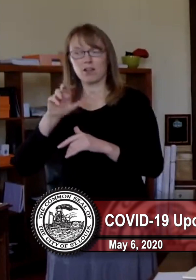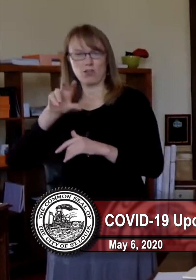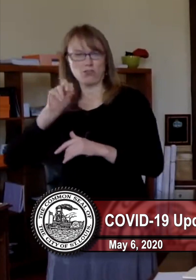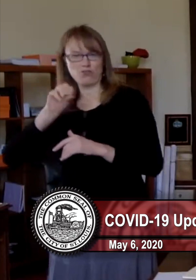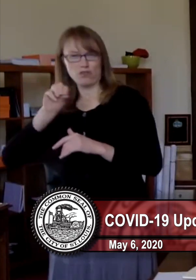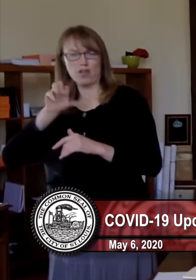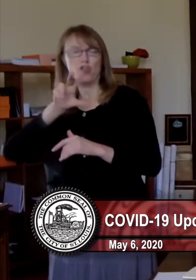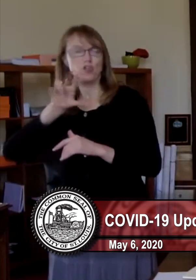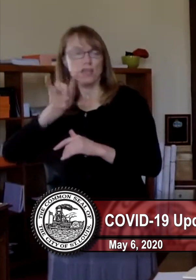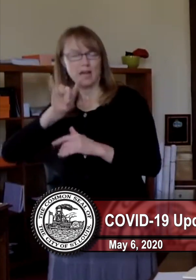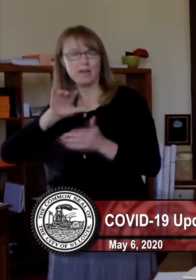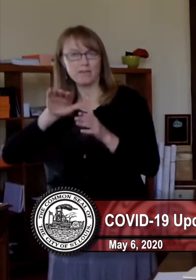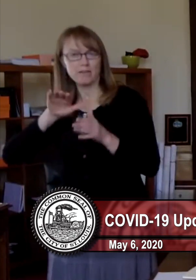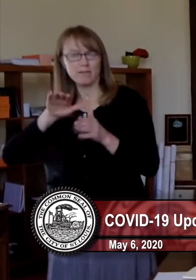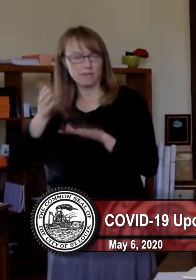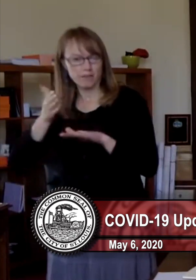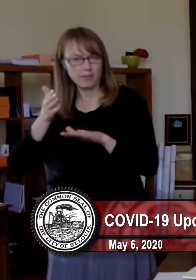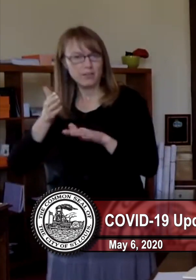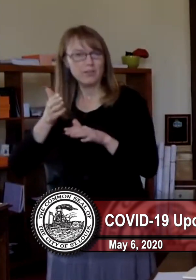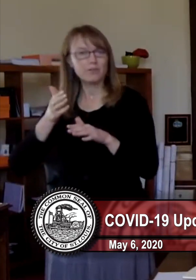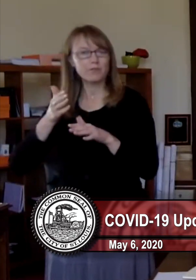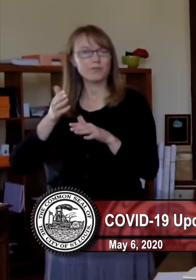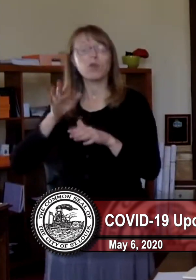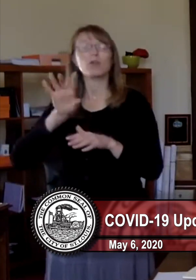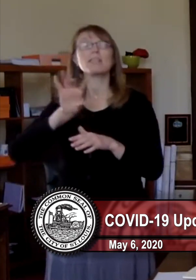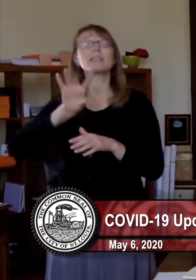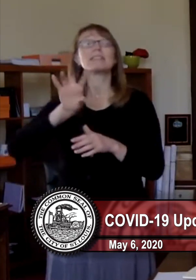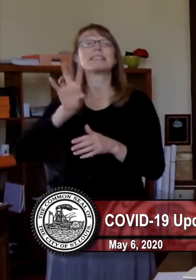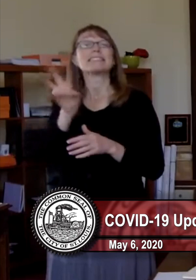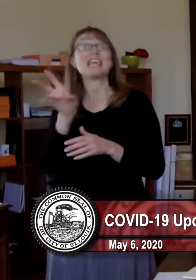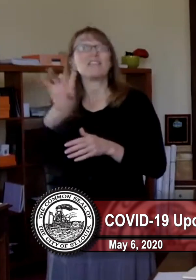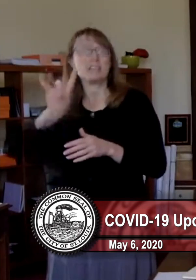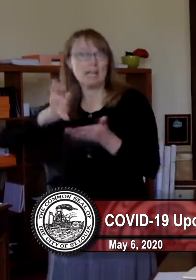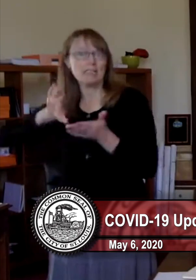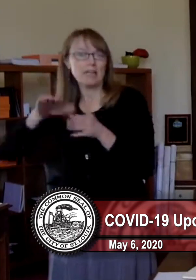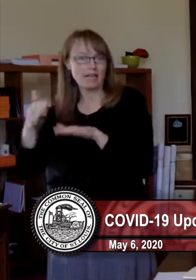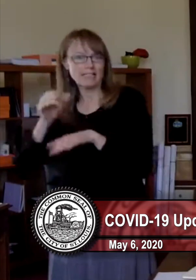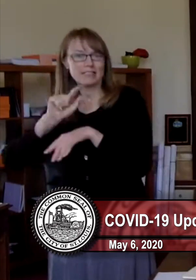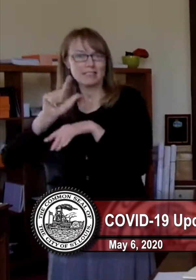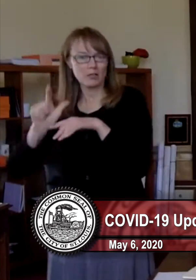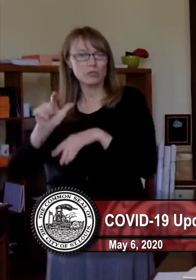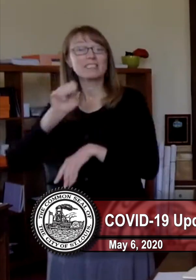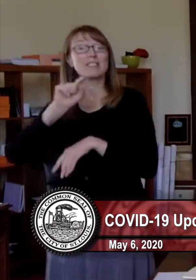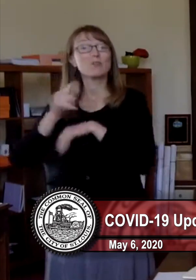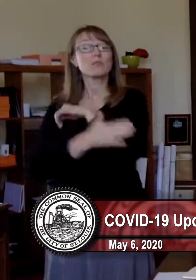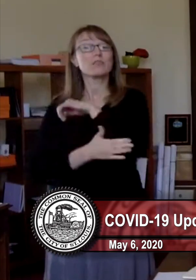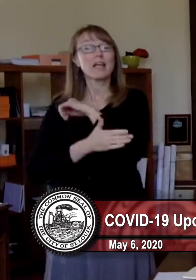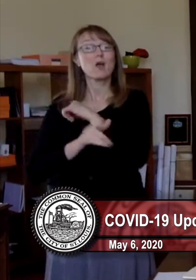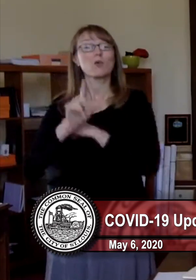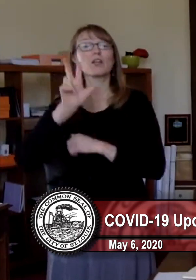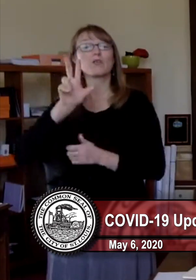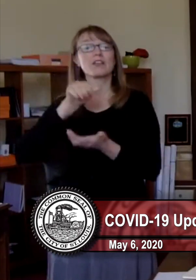3,648 cases, 200 deaths. State of Missouri, almost 9,000